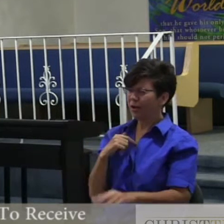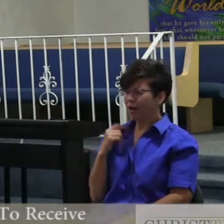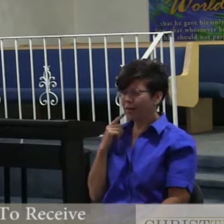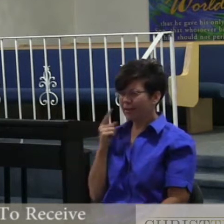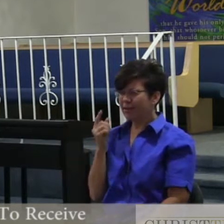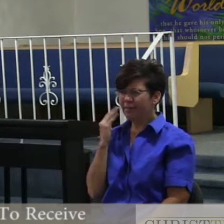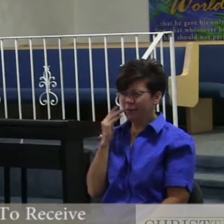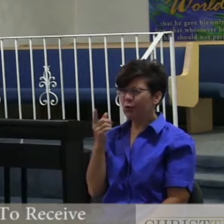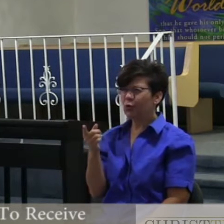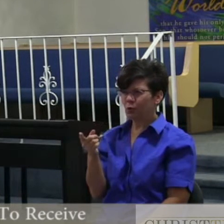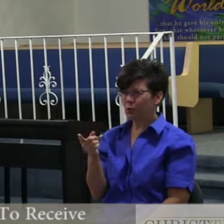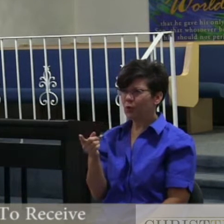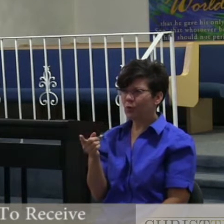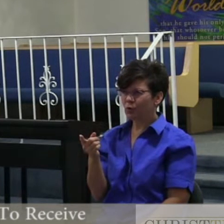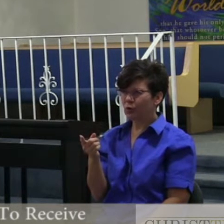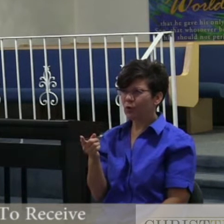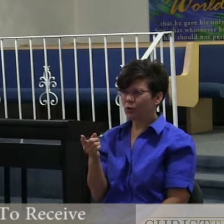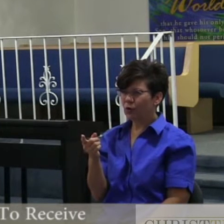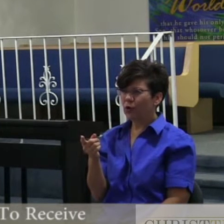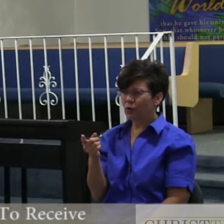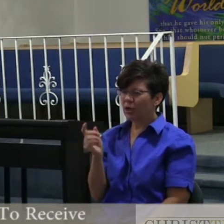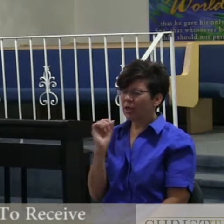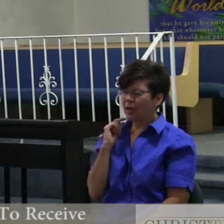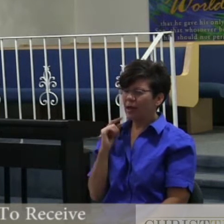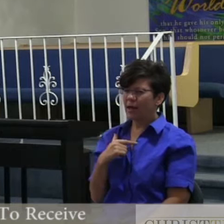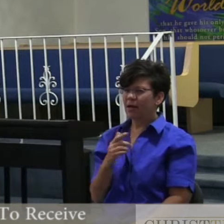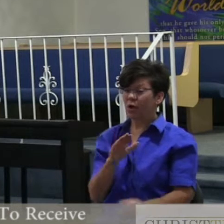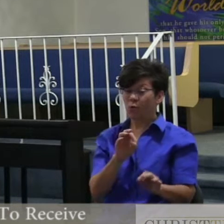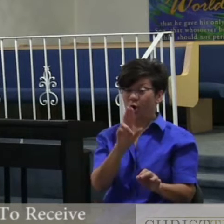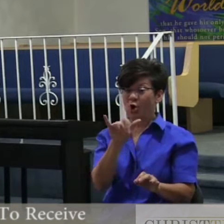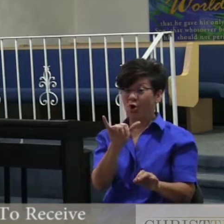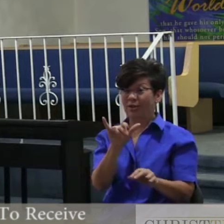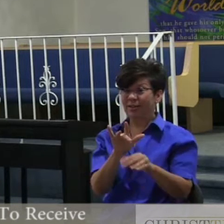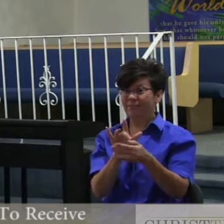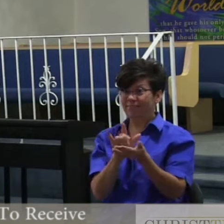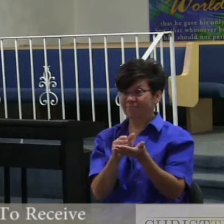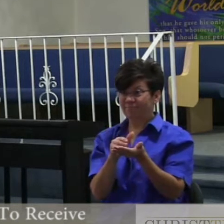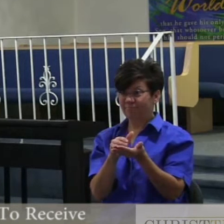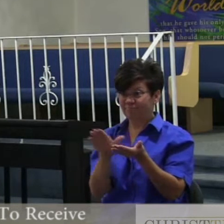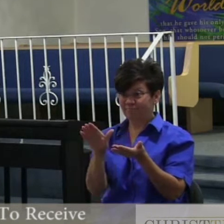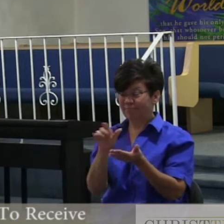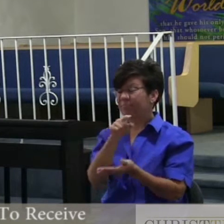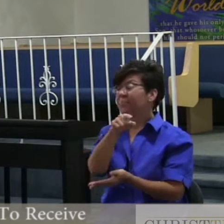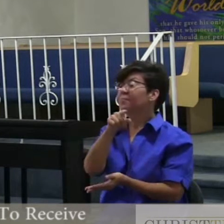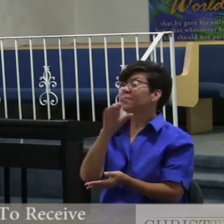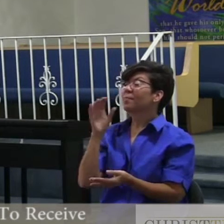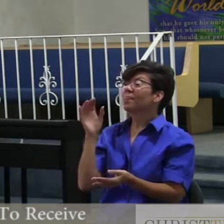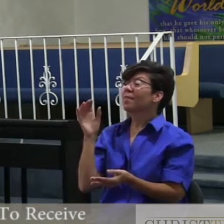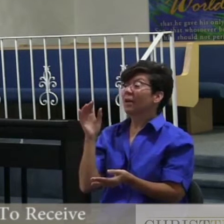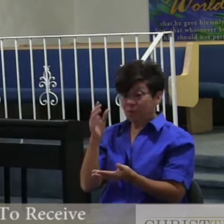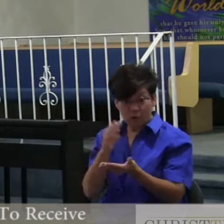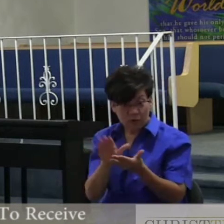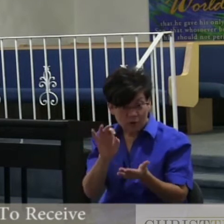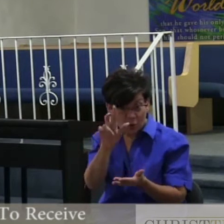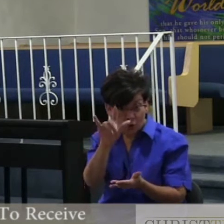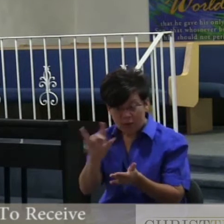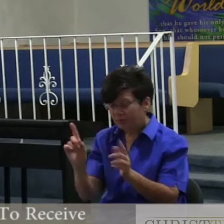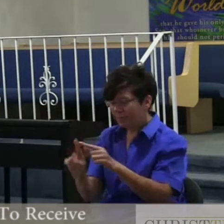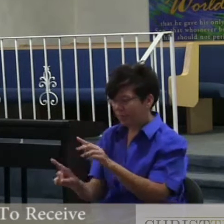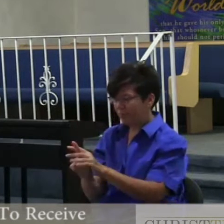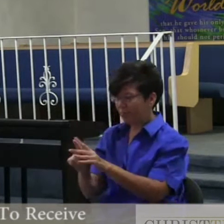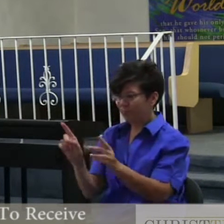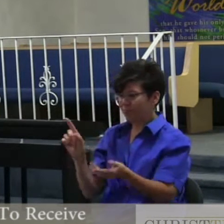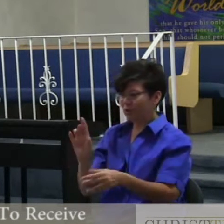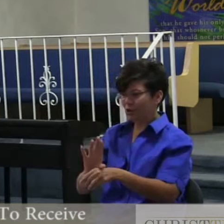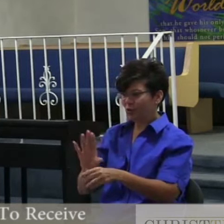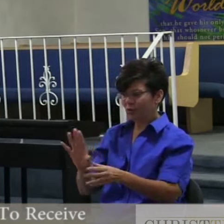I believe they know that he's very sorry. They let him out early. And what he did, he came to church and got the